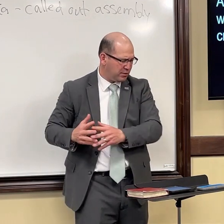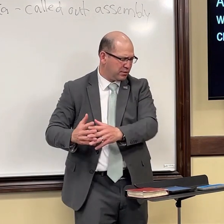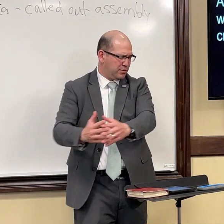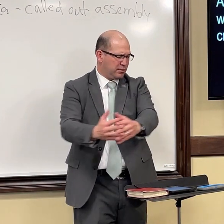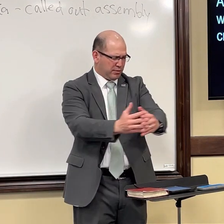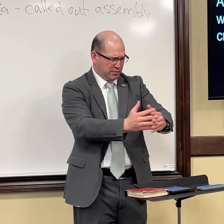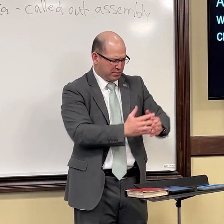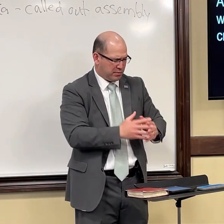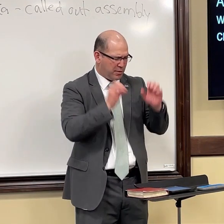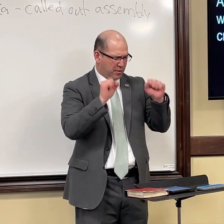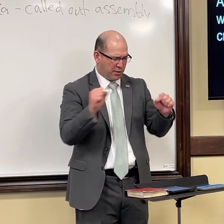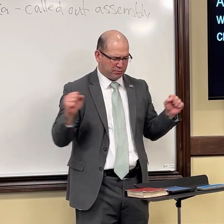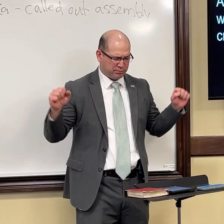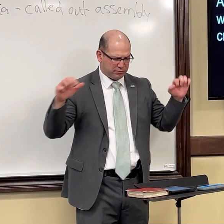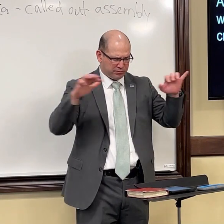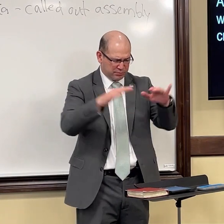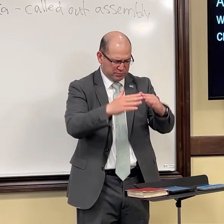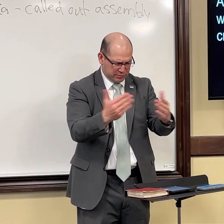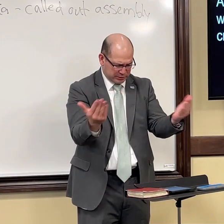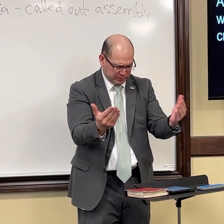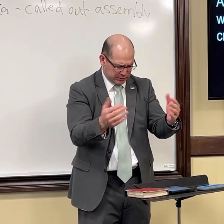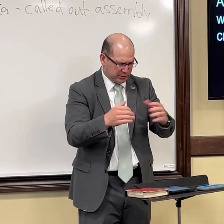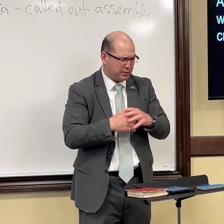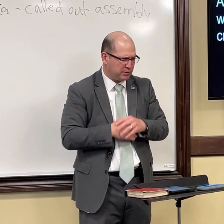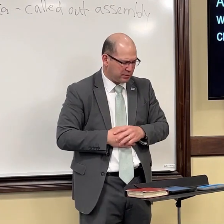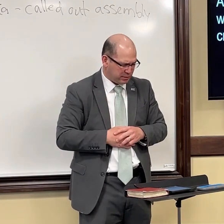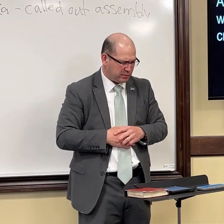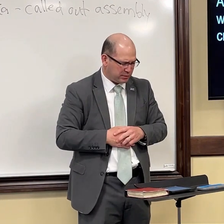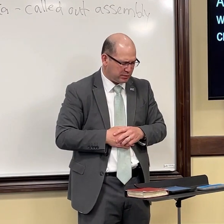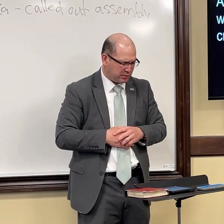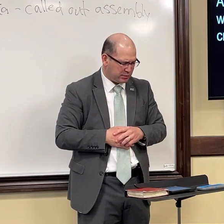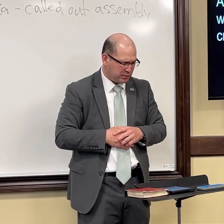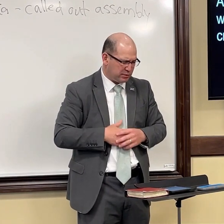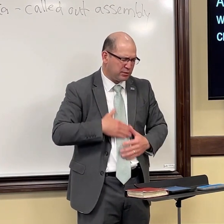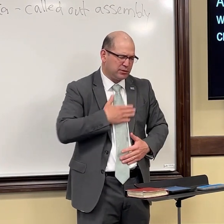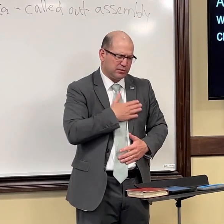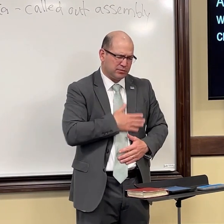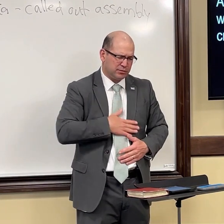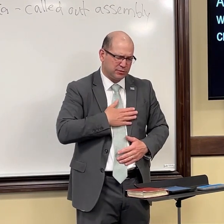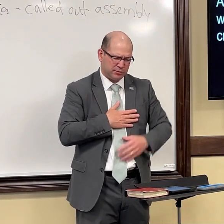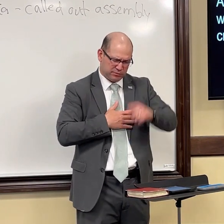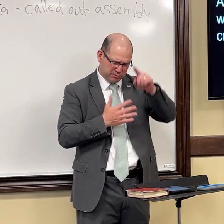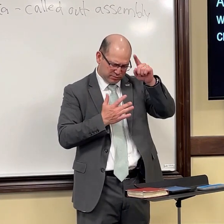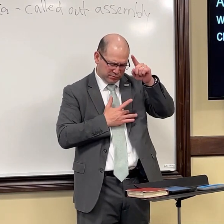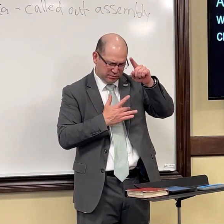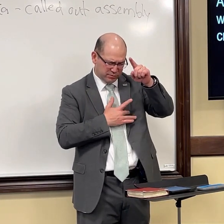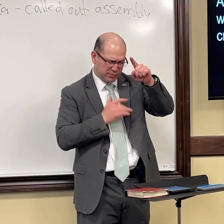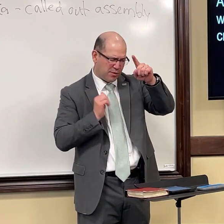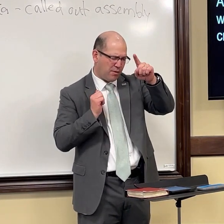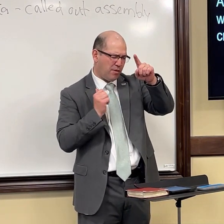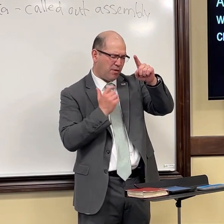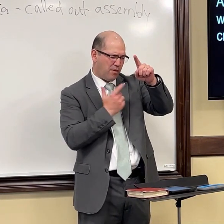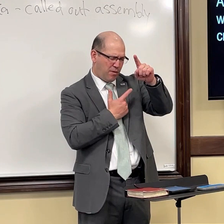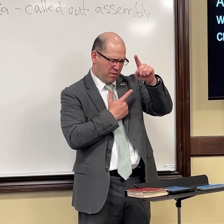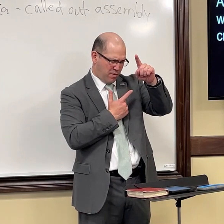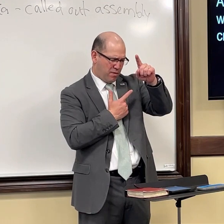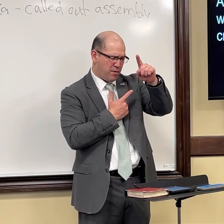the freedom that we have here in America that we can gather together. Please, I pray that you would work in all of our